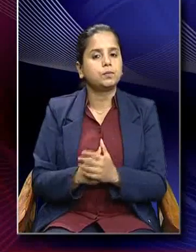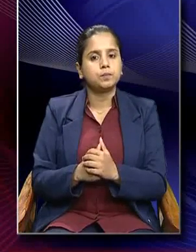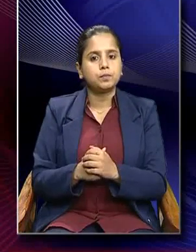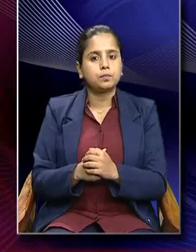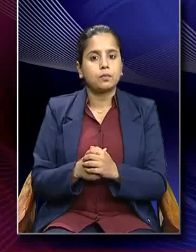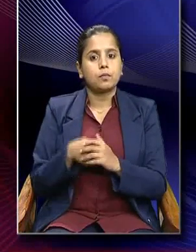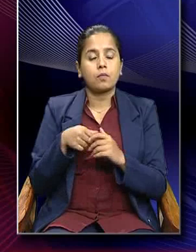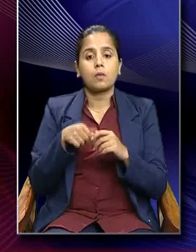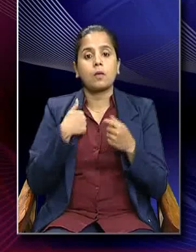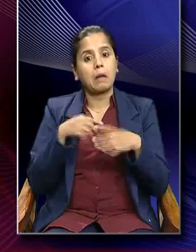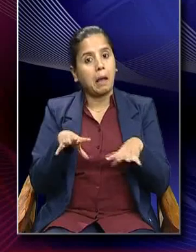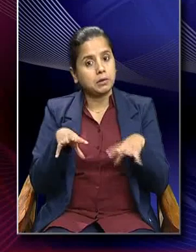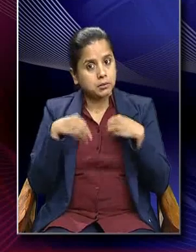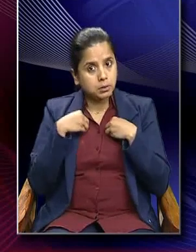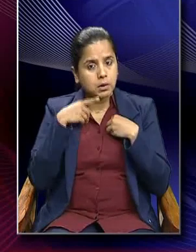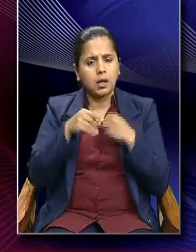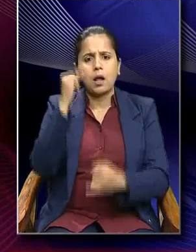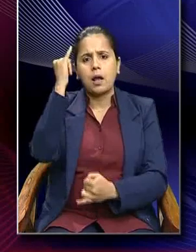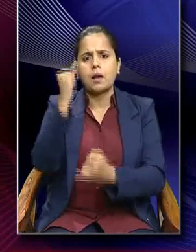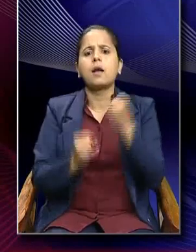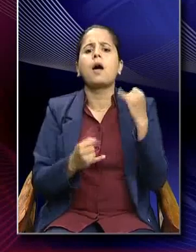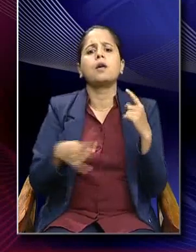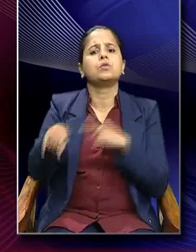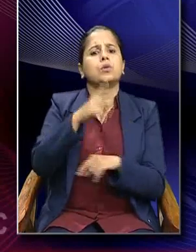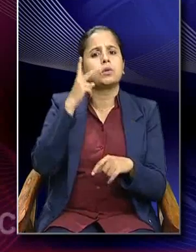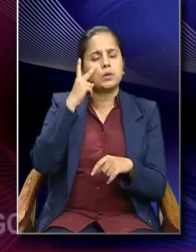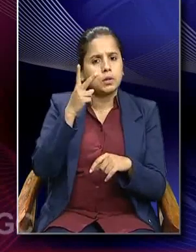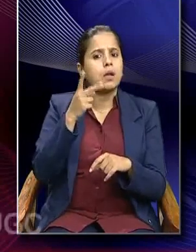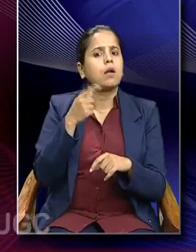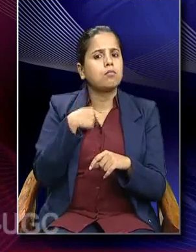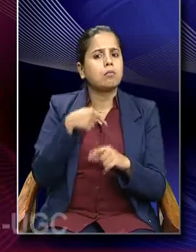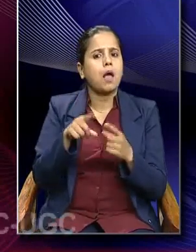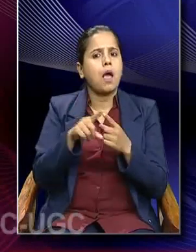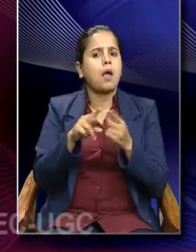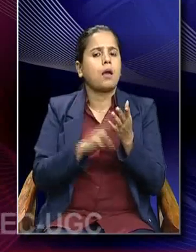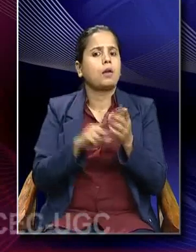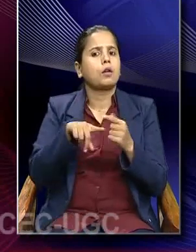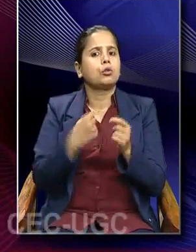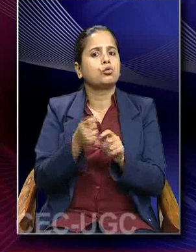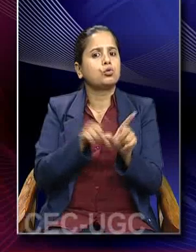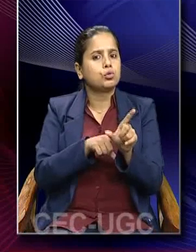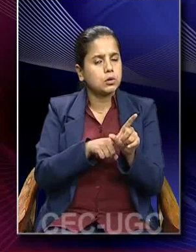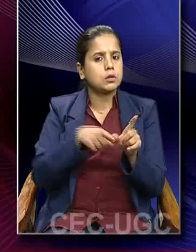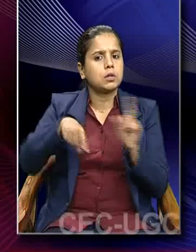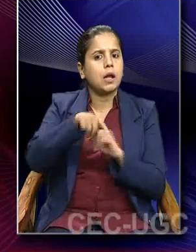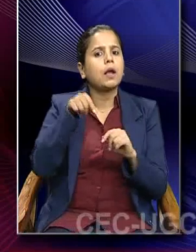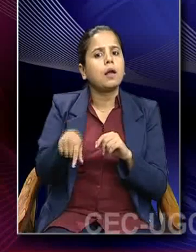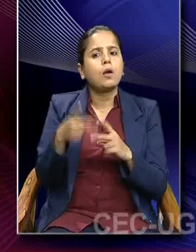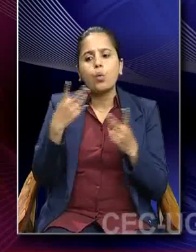So acceptability, which is the last component or last dimension of the energy security,